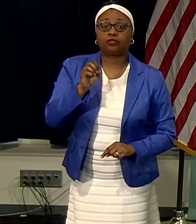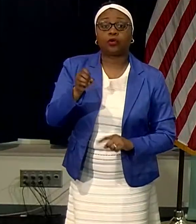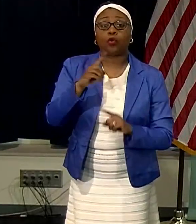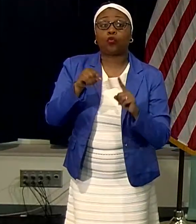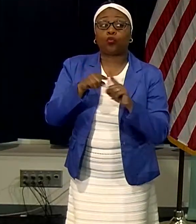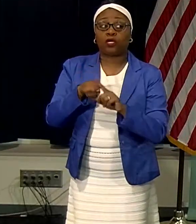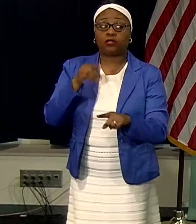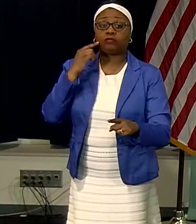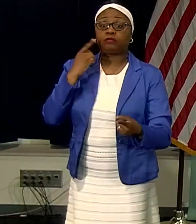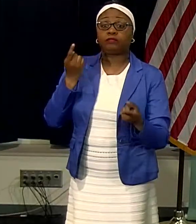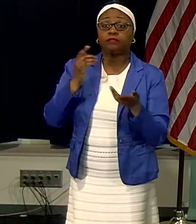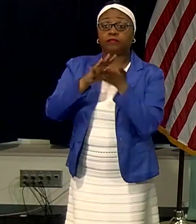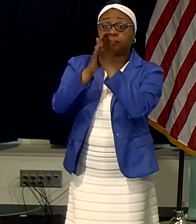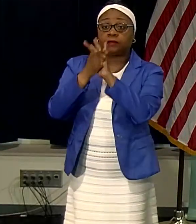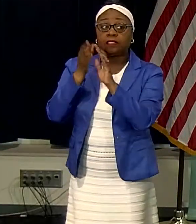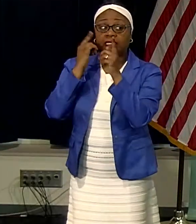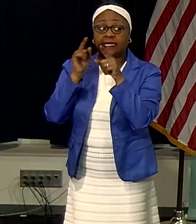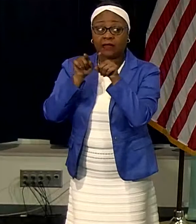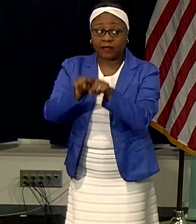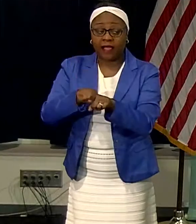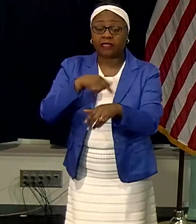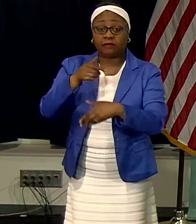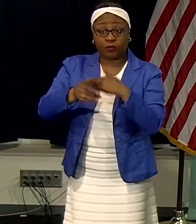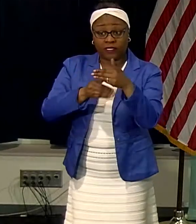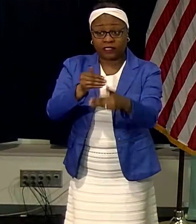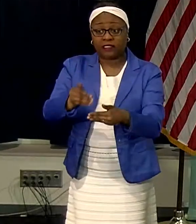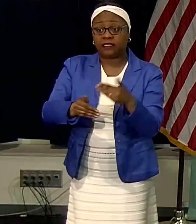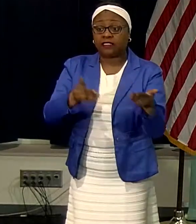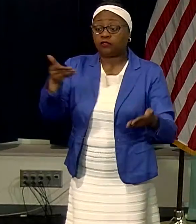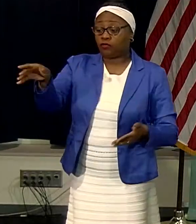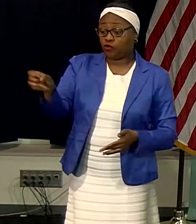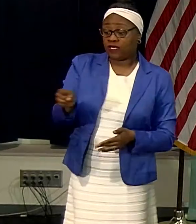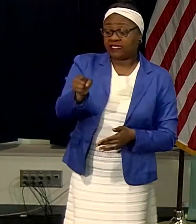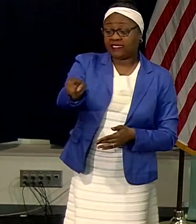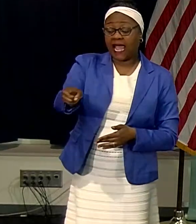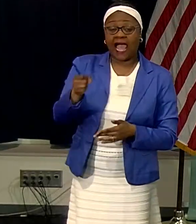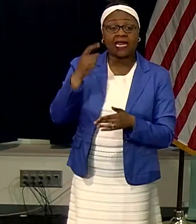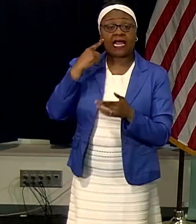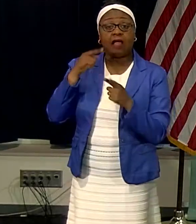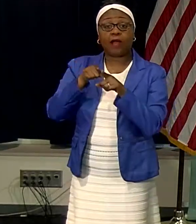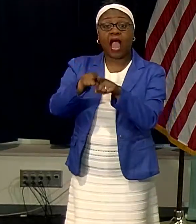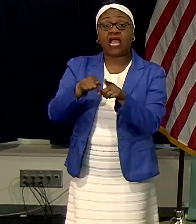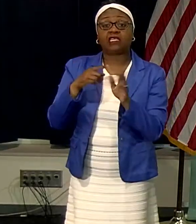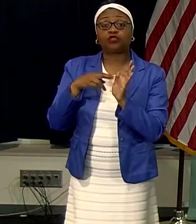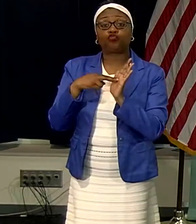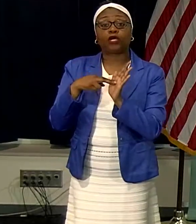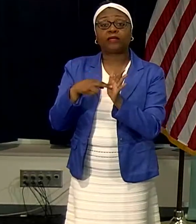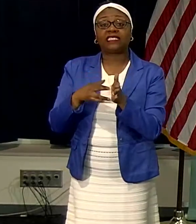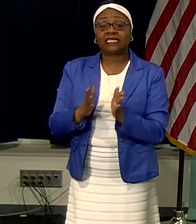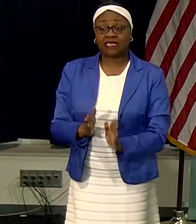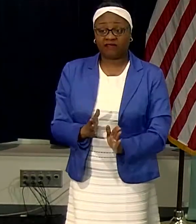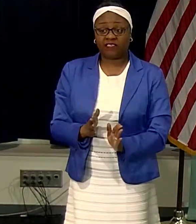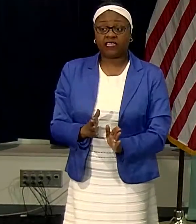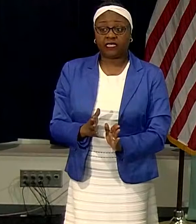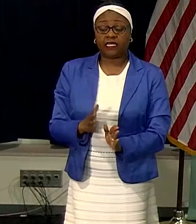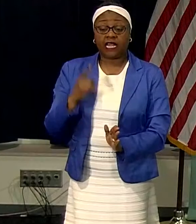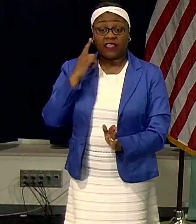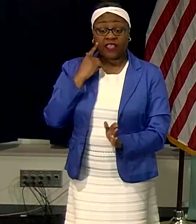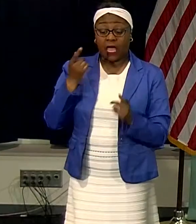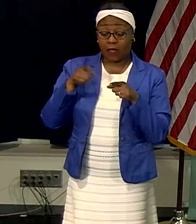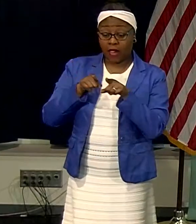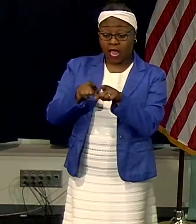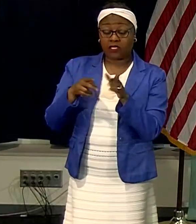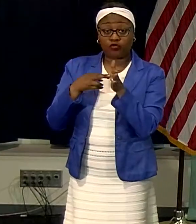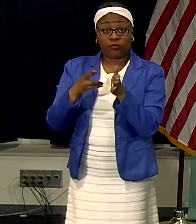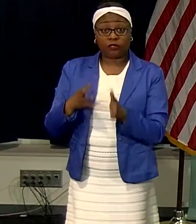enter into the compliance process, you are assigned a compliance representative. And with the compliance representative, your